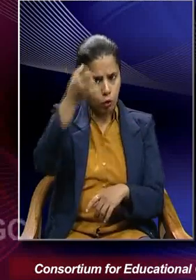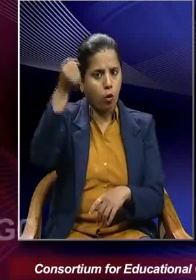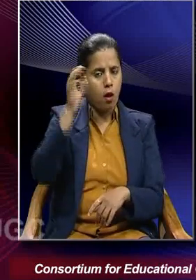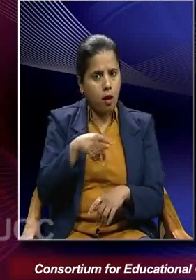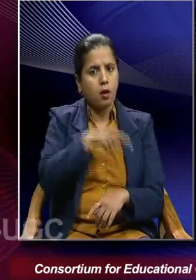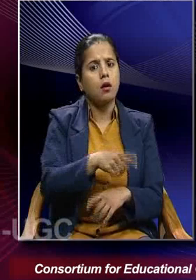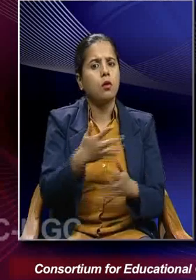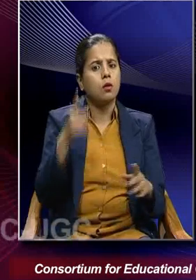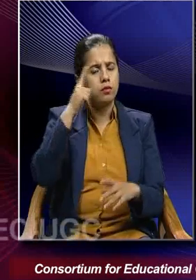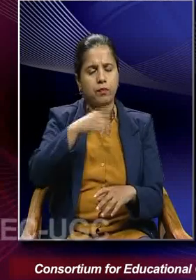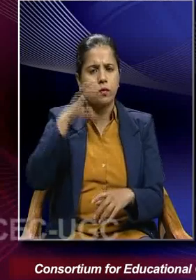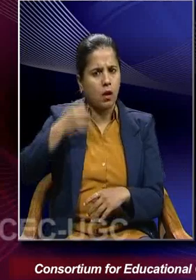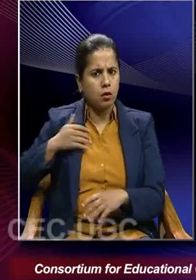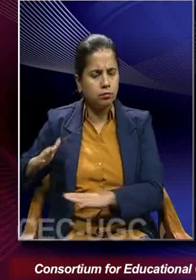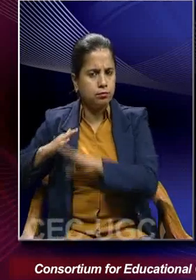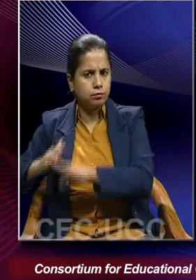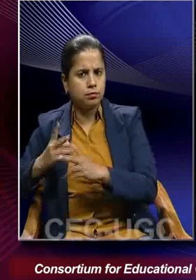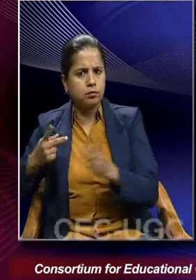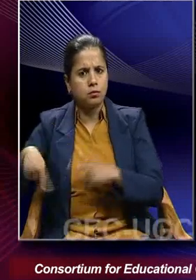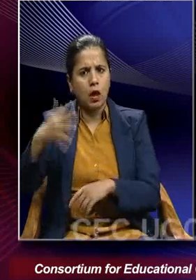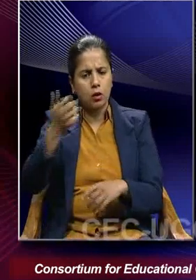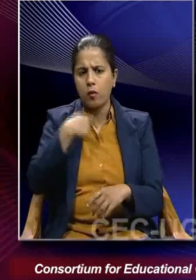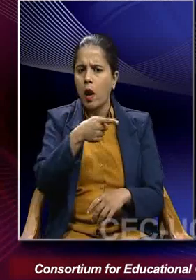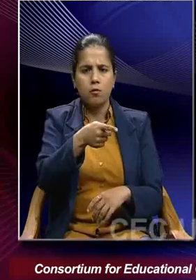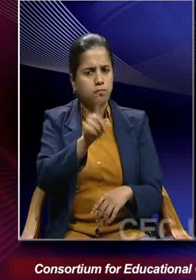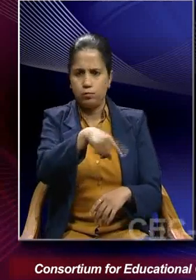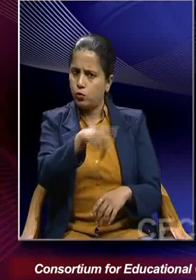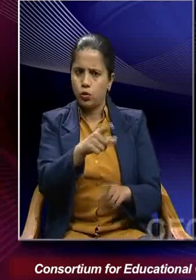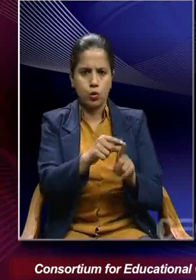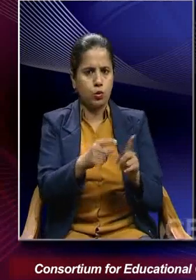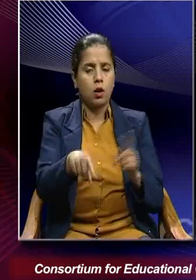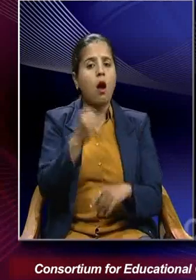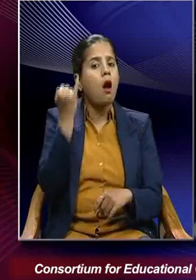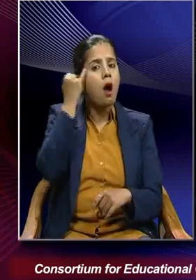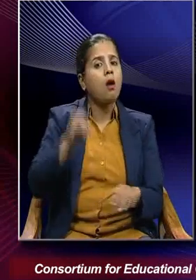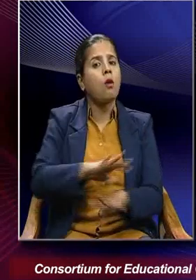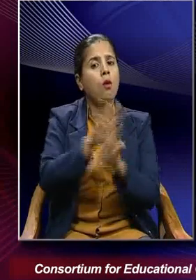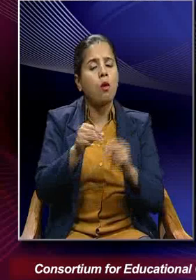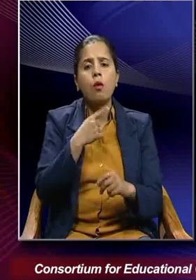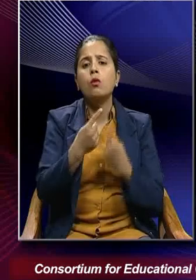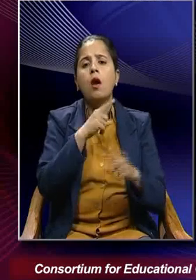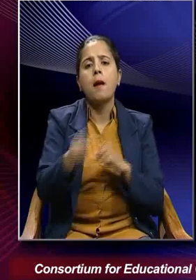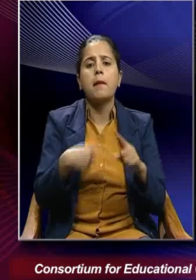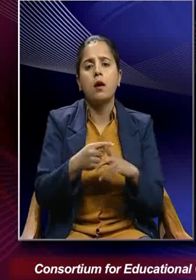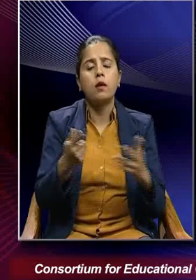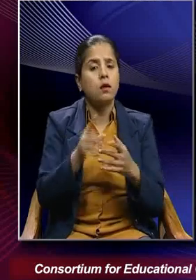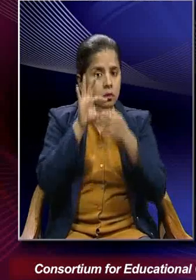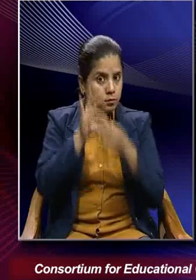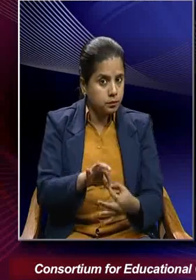his defense of Gandhian authority. So all these kinds of ideas they have been talked about with regard